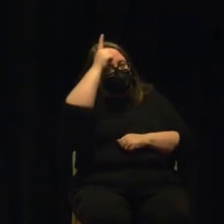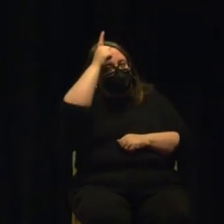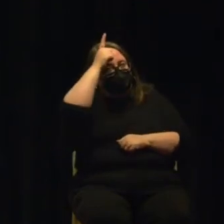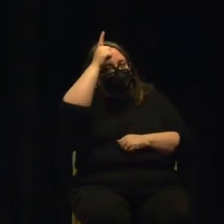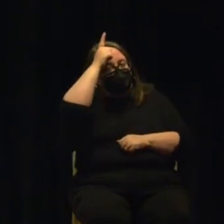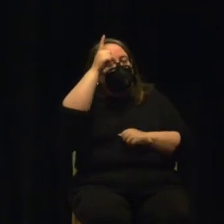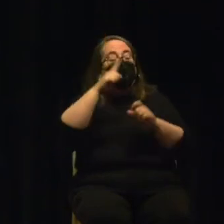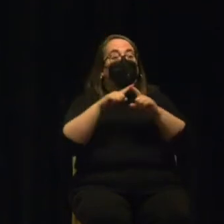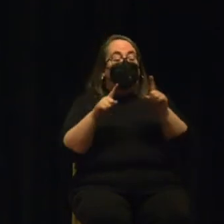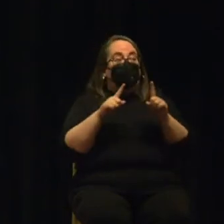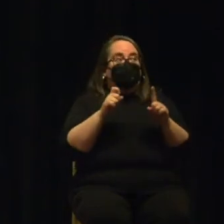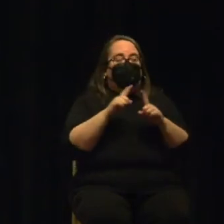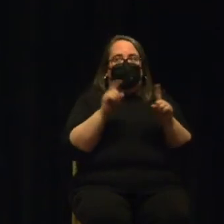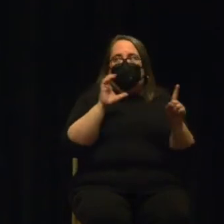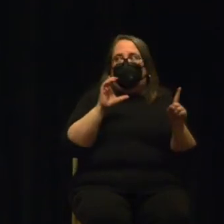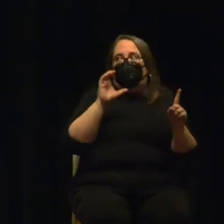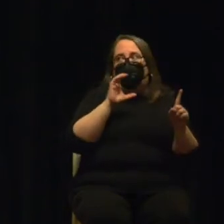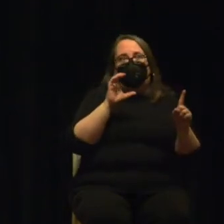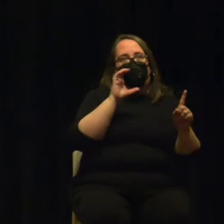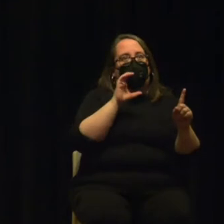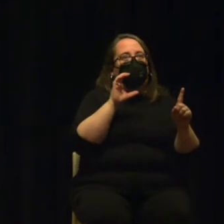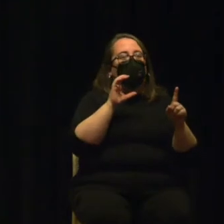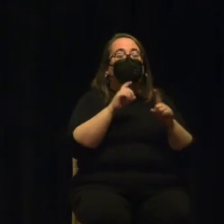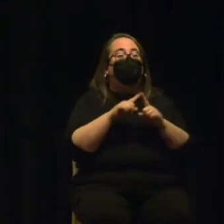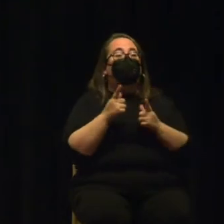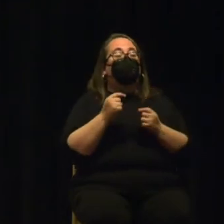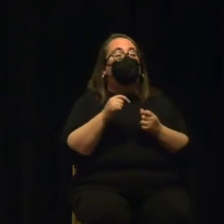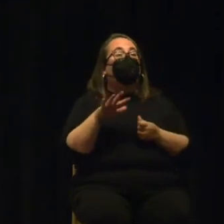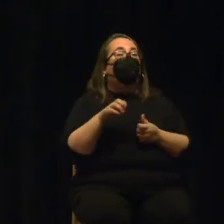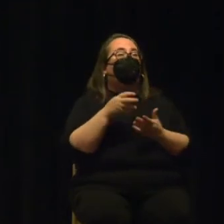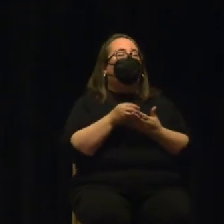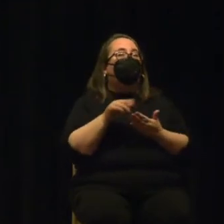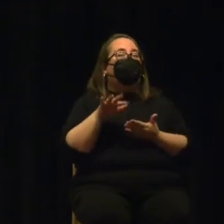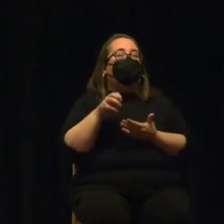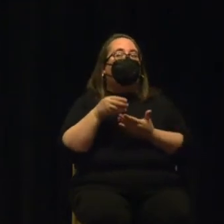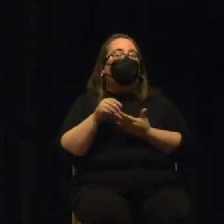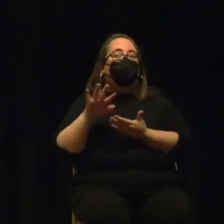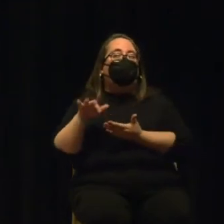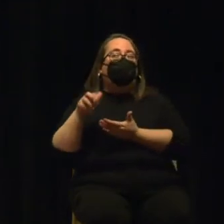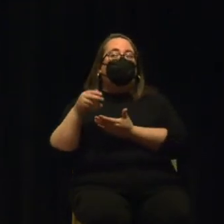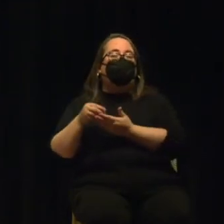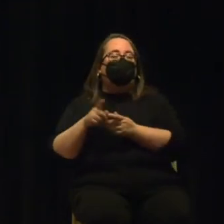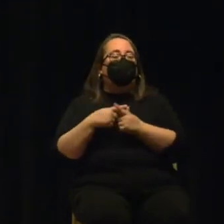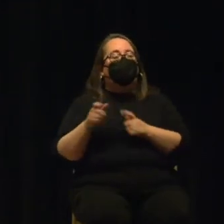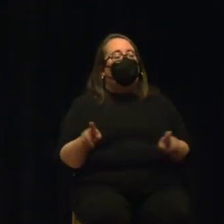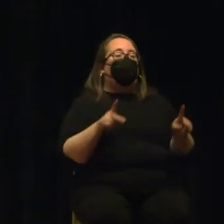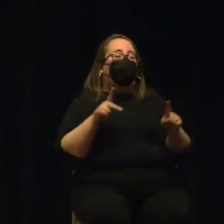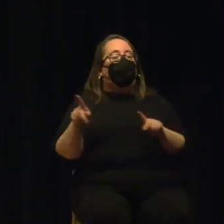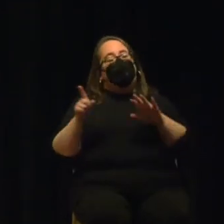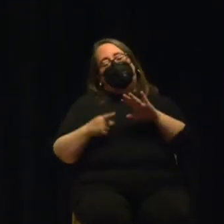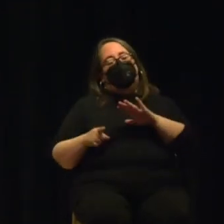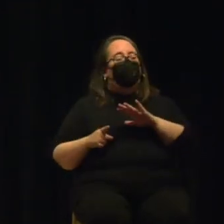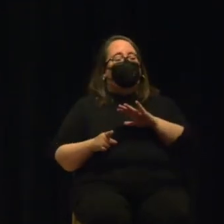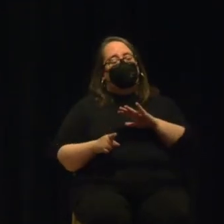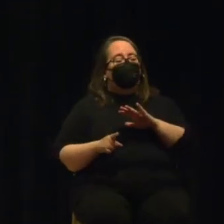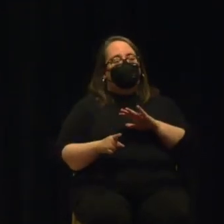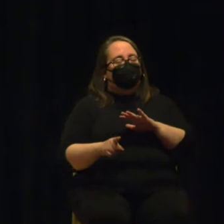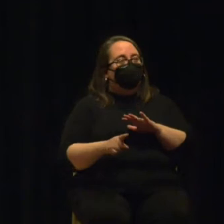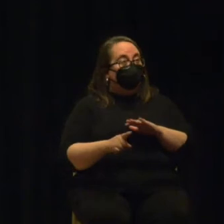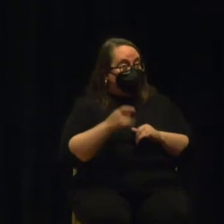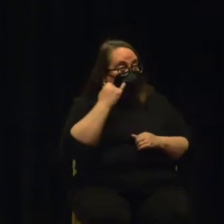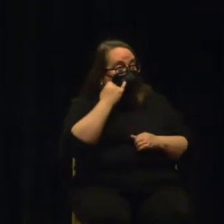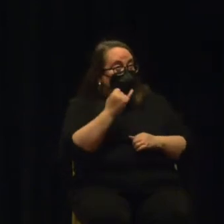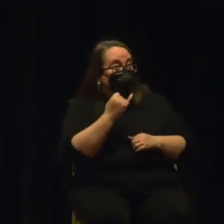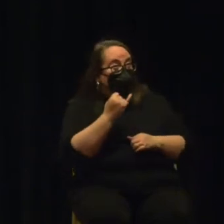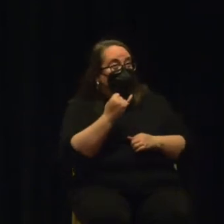was supposed to be looking, but was in fact just taking money and going out and partying with his wife. And imagine having a life so interesting